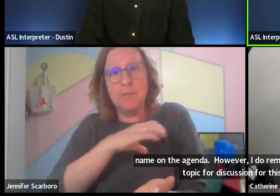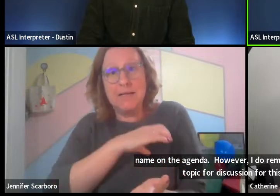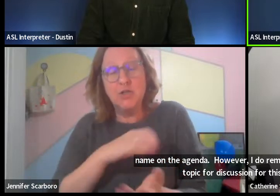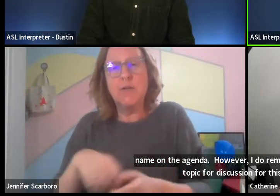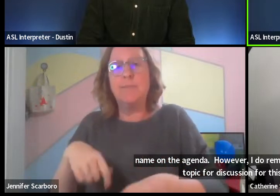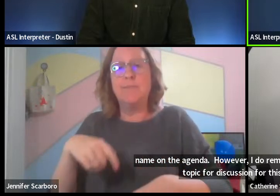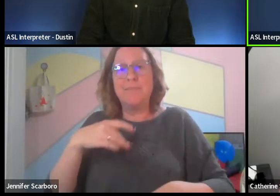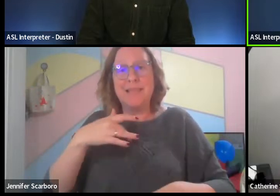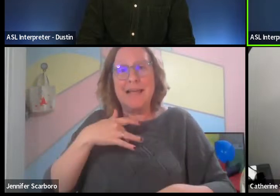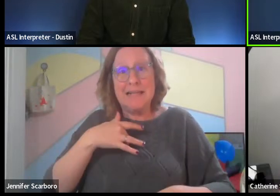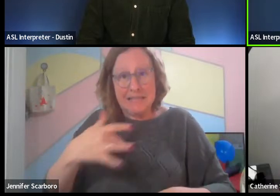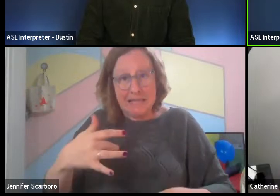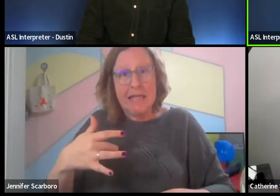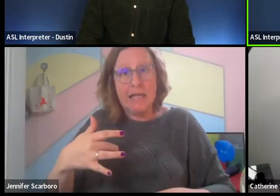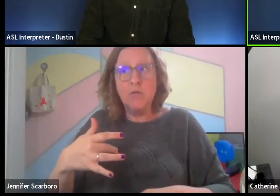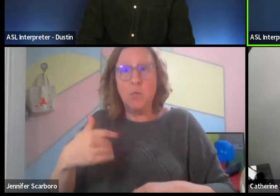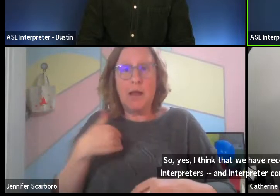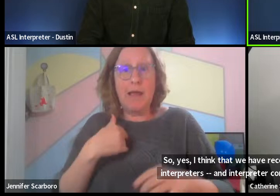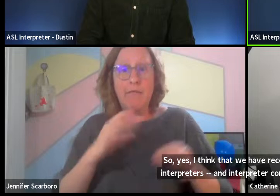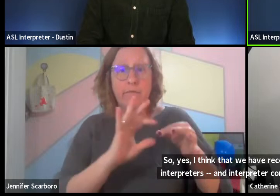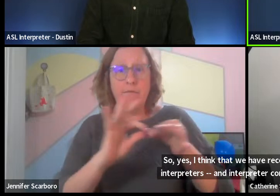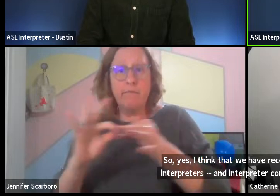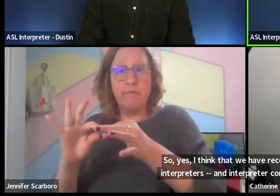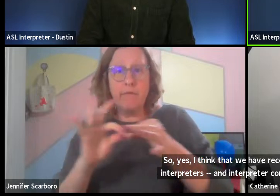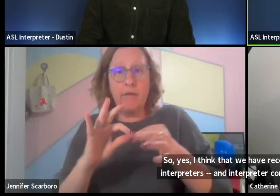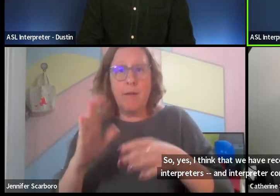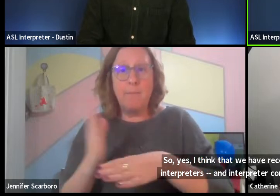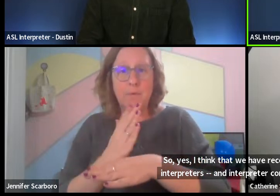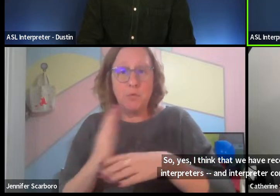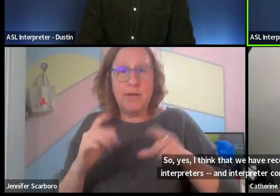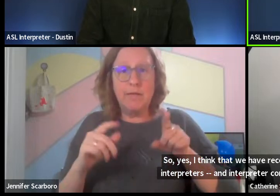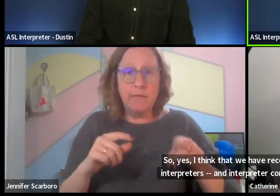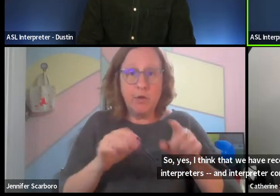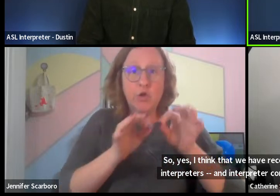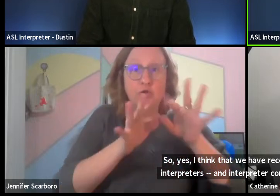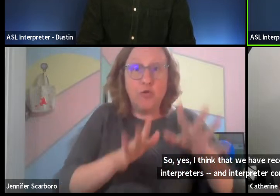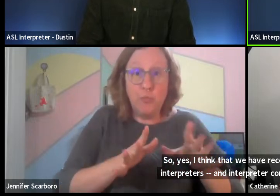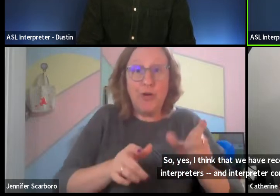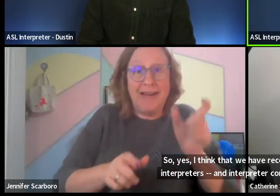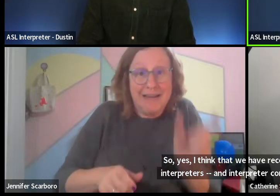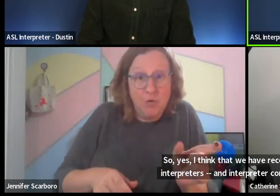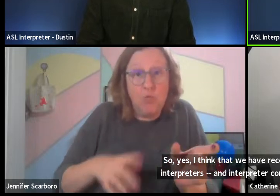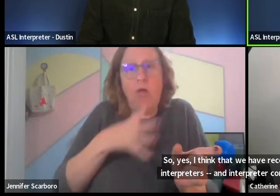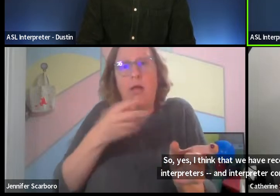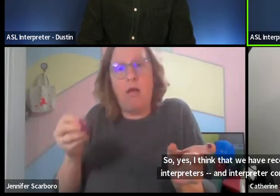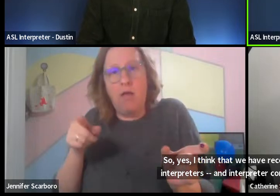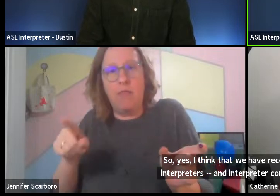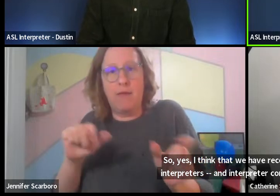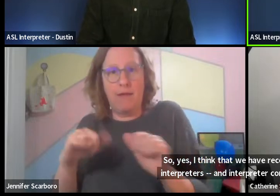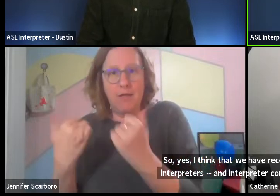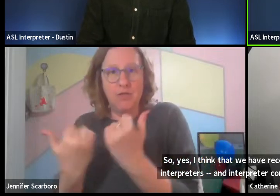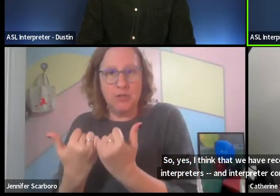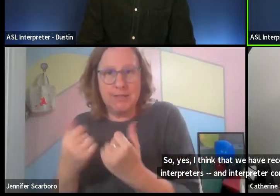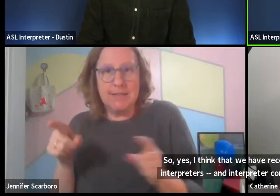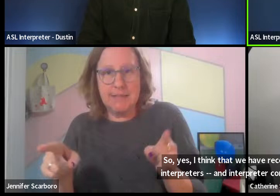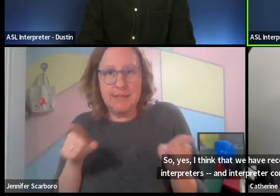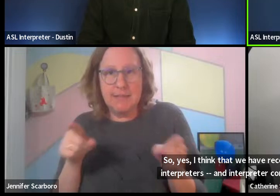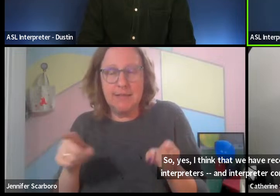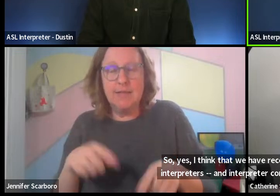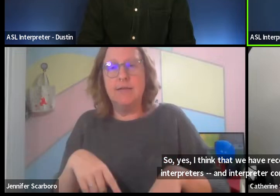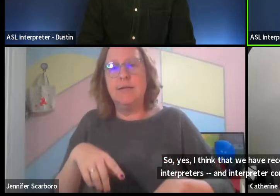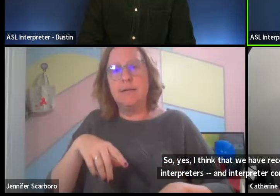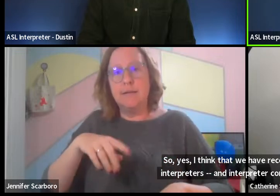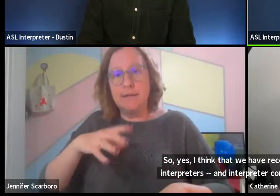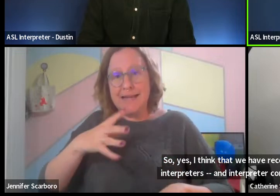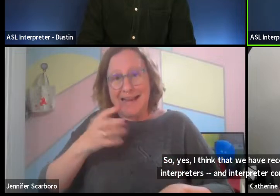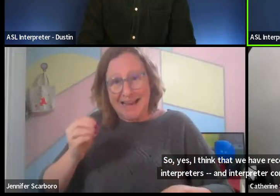for discussion for the commission, it tends to have some sort of relationship between the interpreter